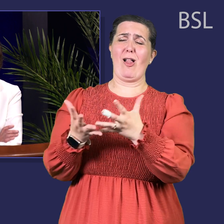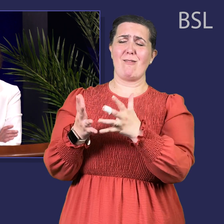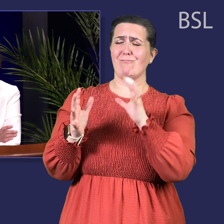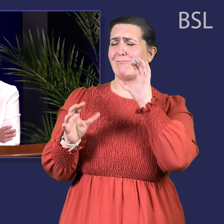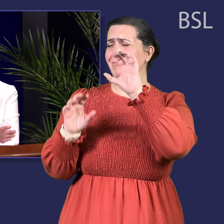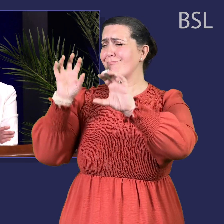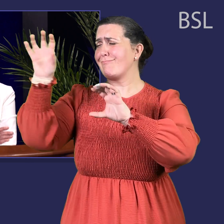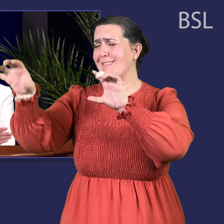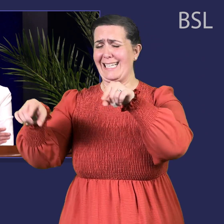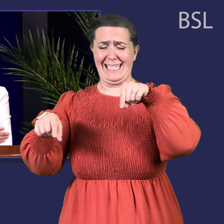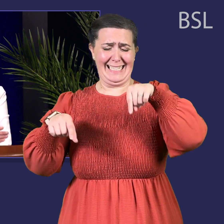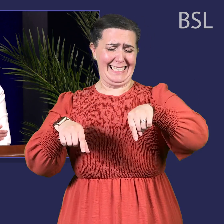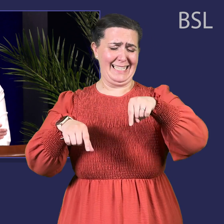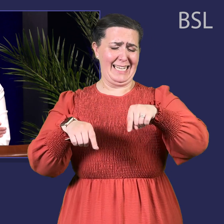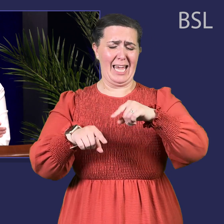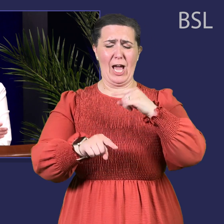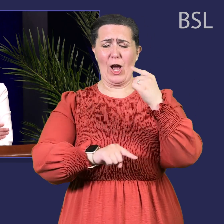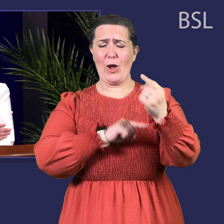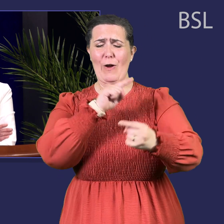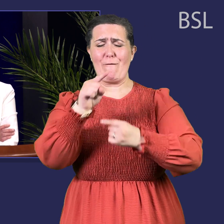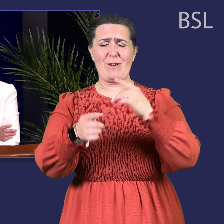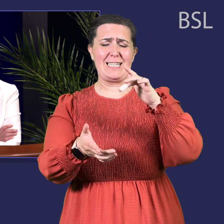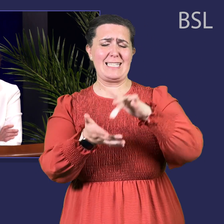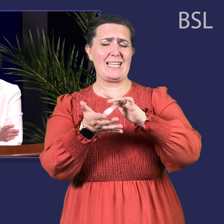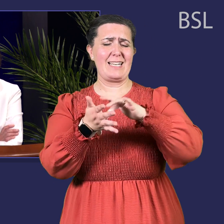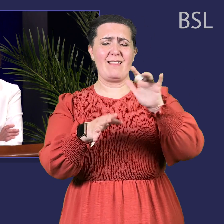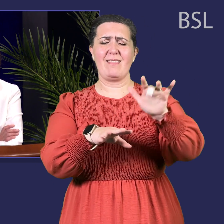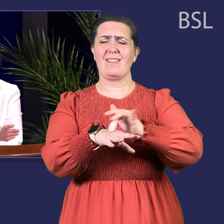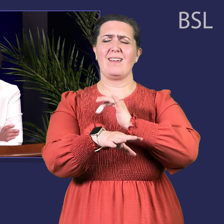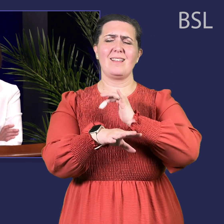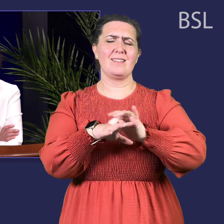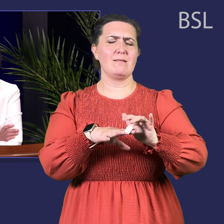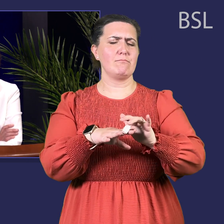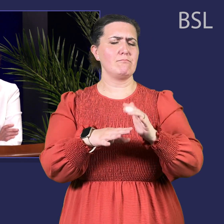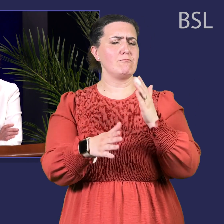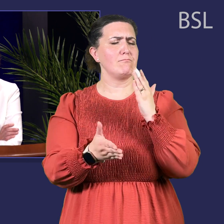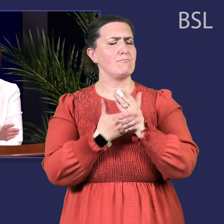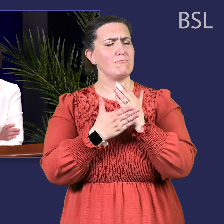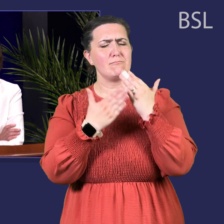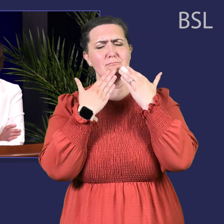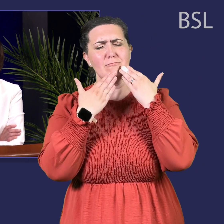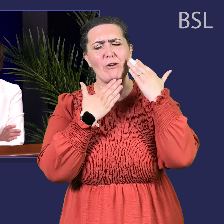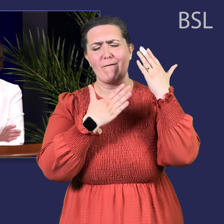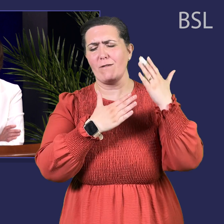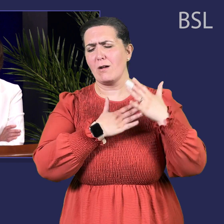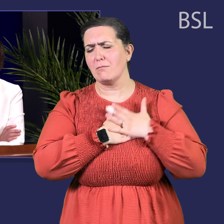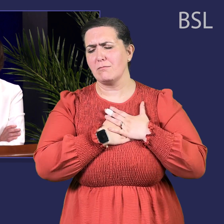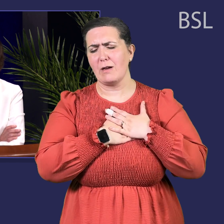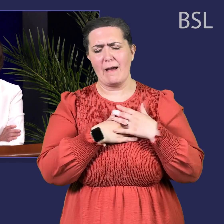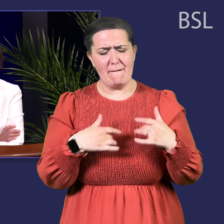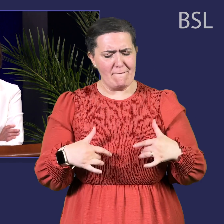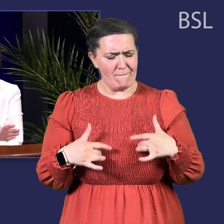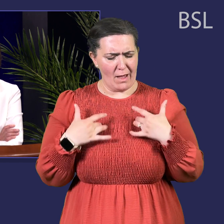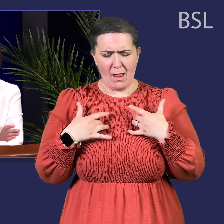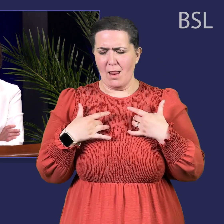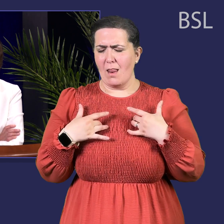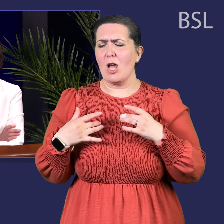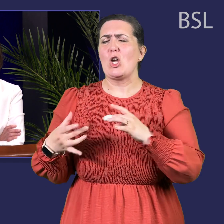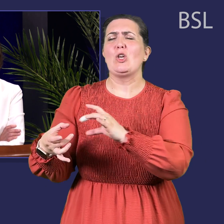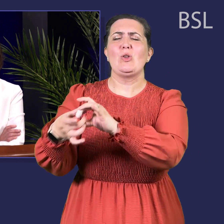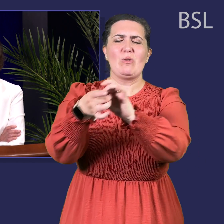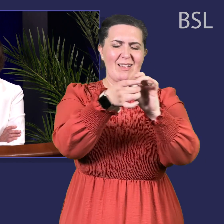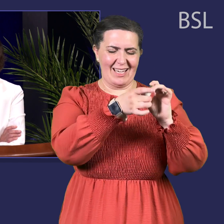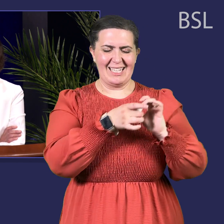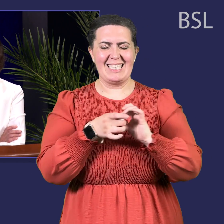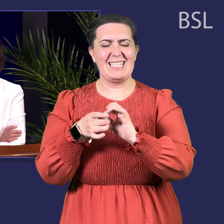earth and here in this Conference Center Theater with gratitude in thy hearts and feelings of